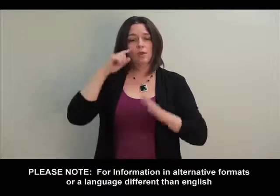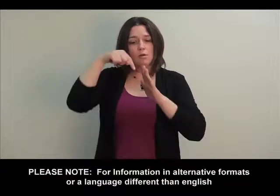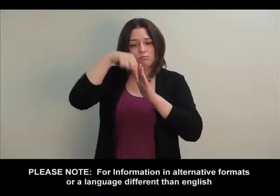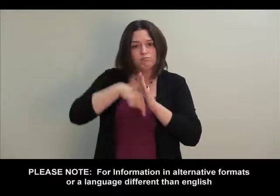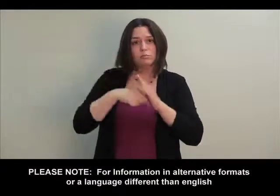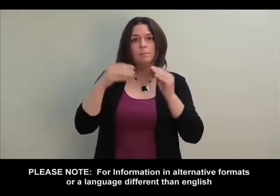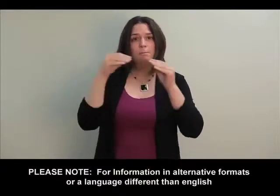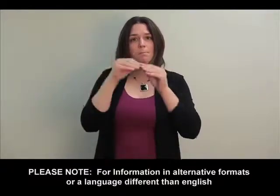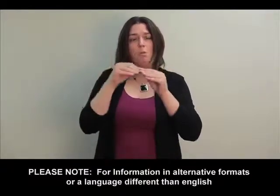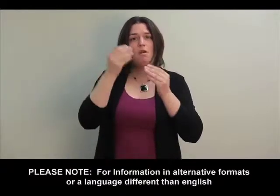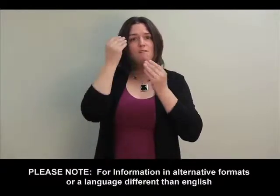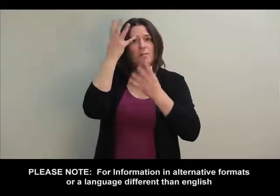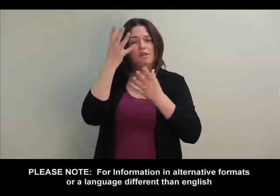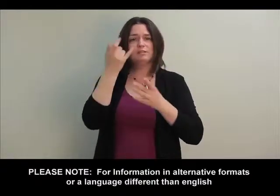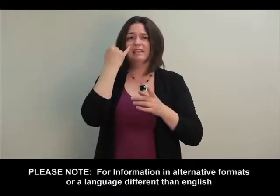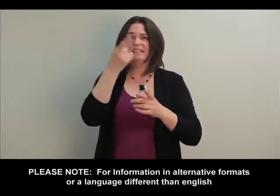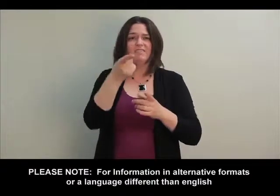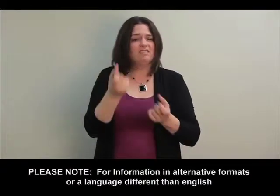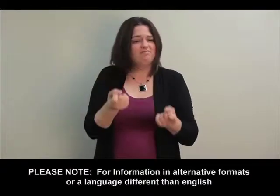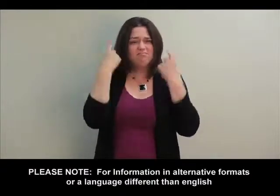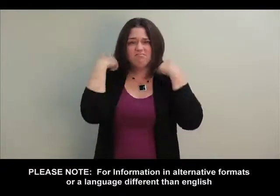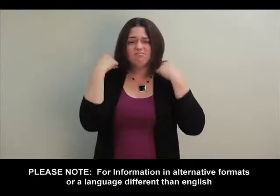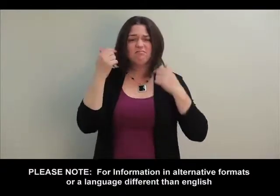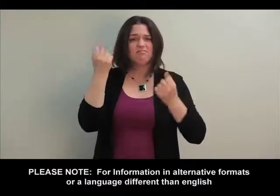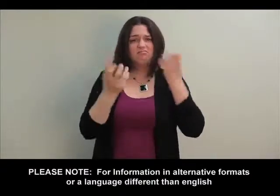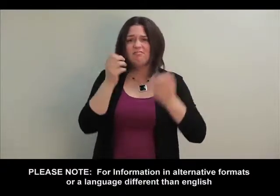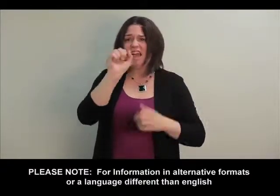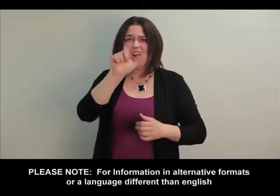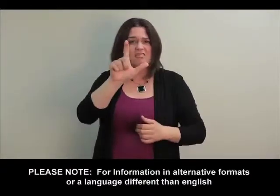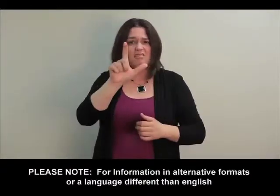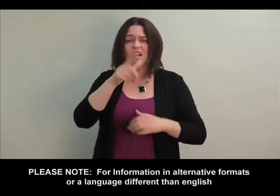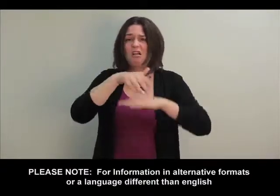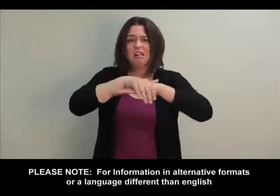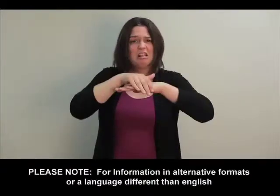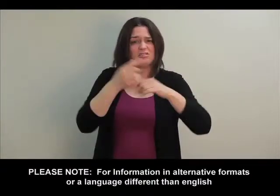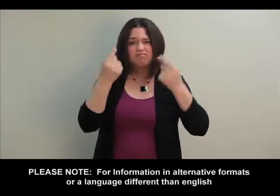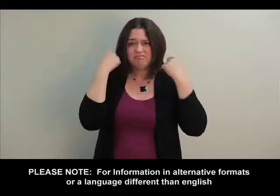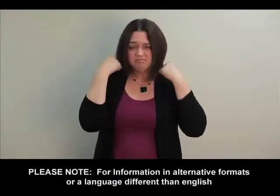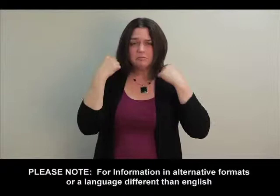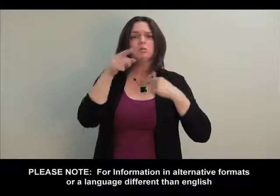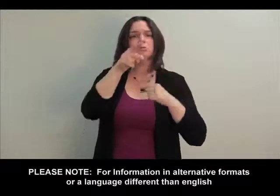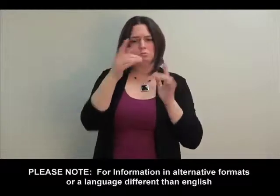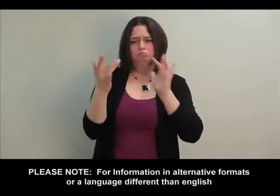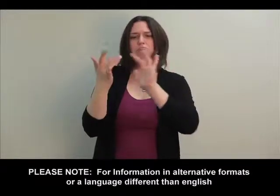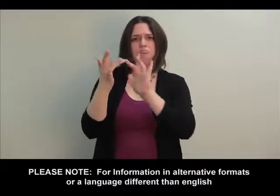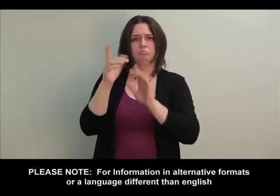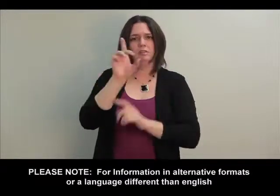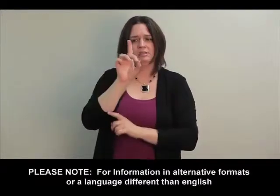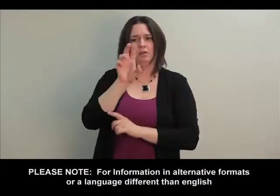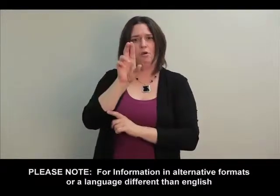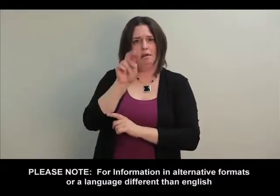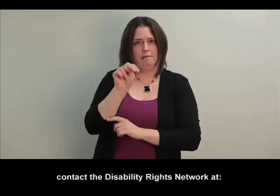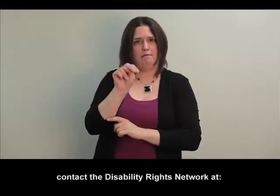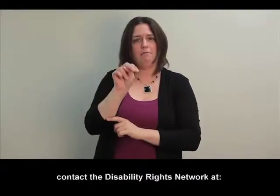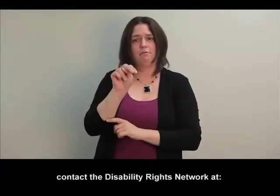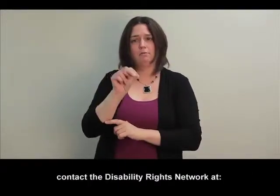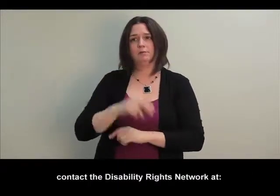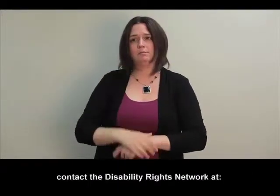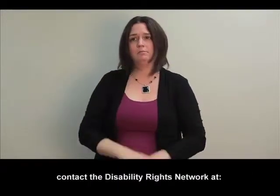for information in alternative formats or a language different than English, contact the